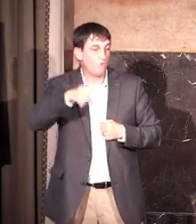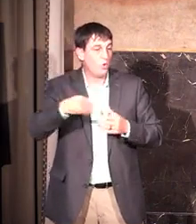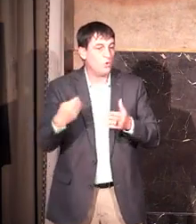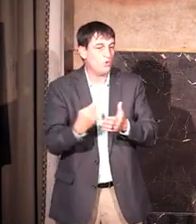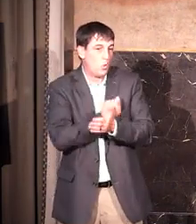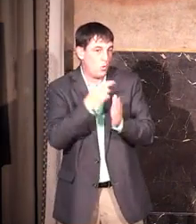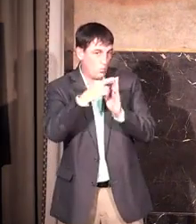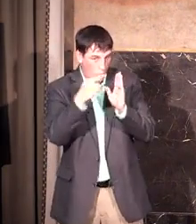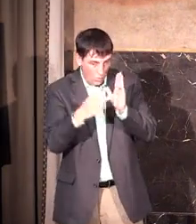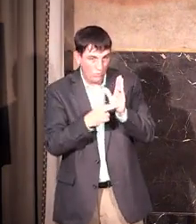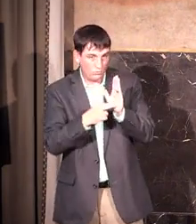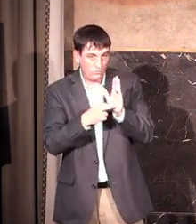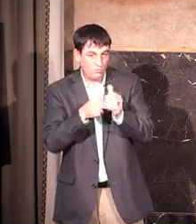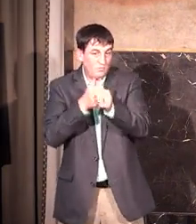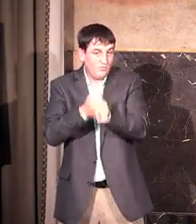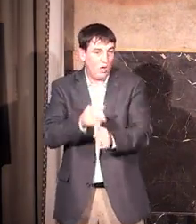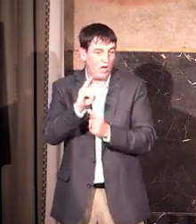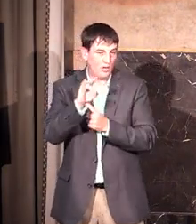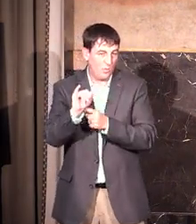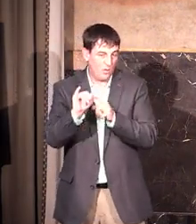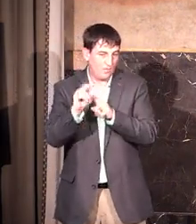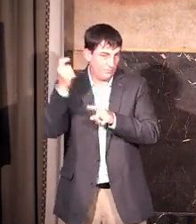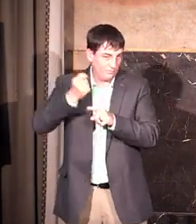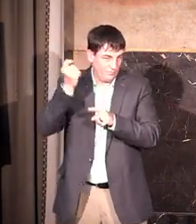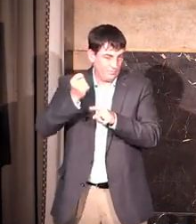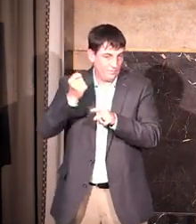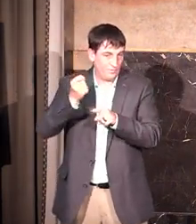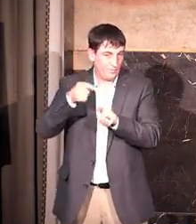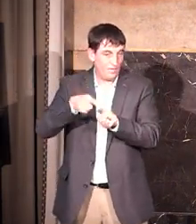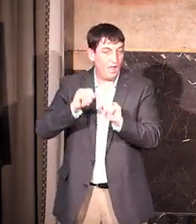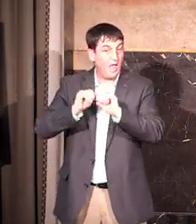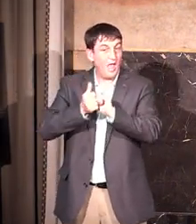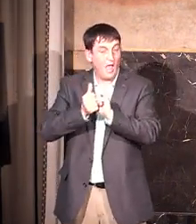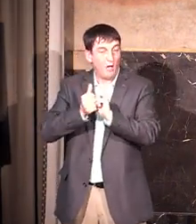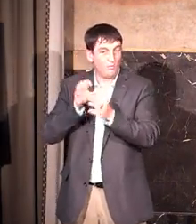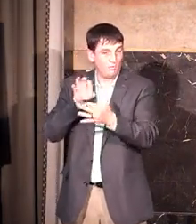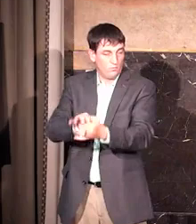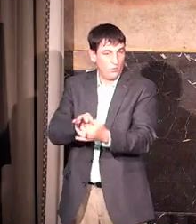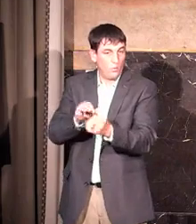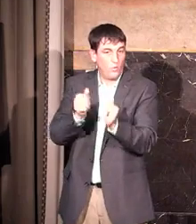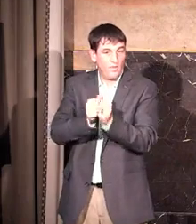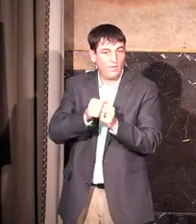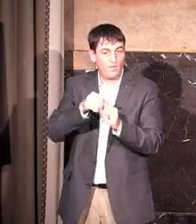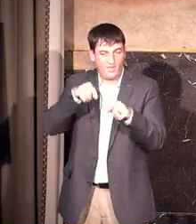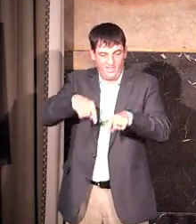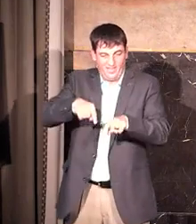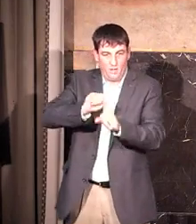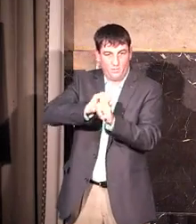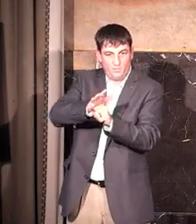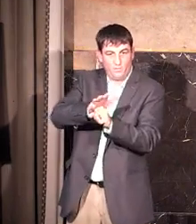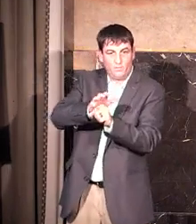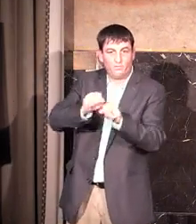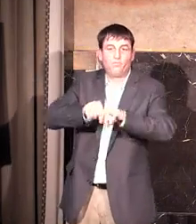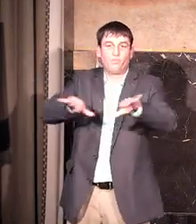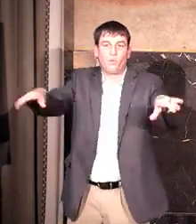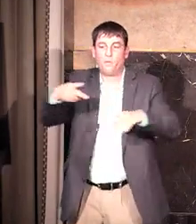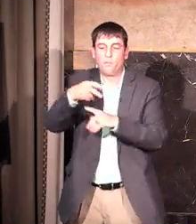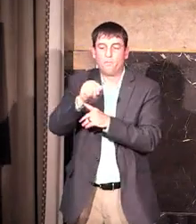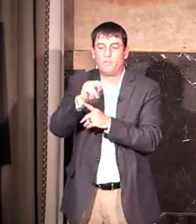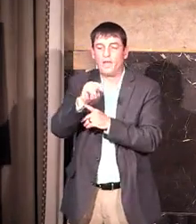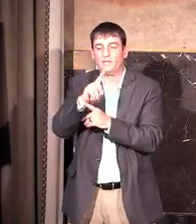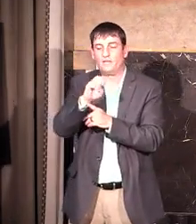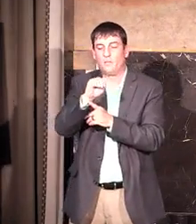unemployment, especially as it applies, I should say, to the pandemic unemployment